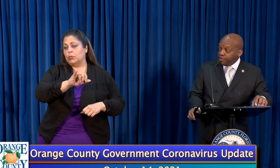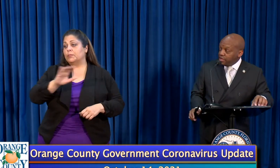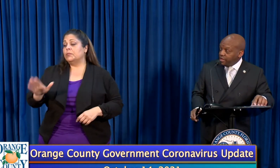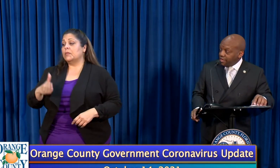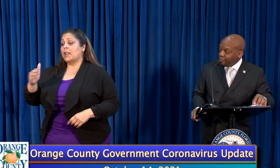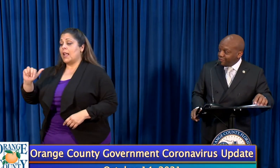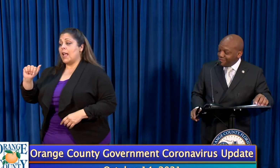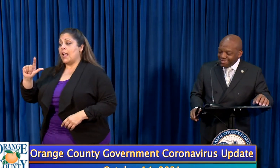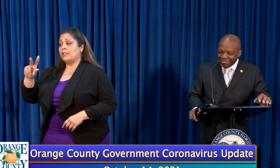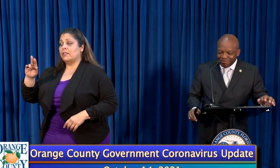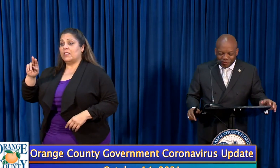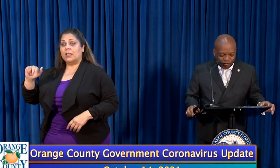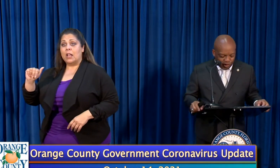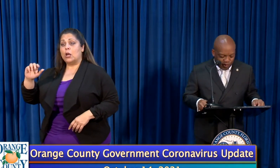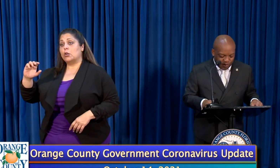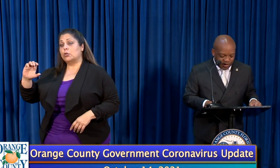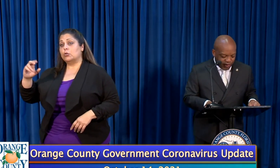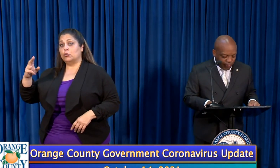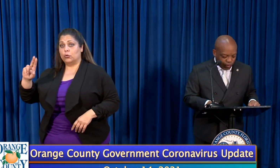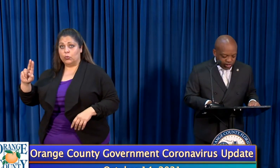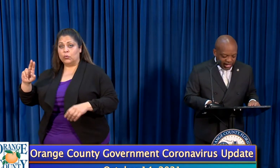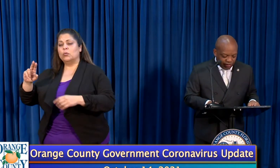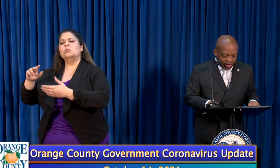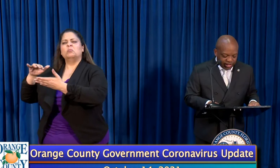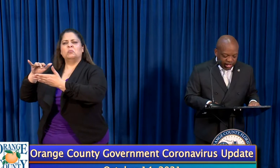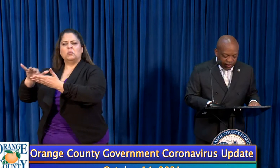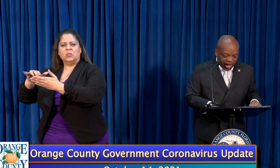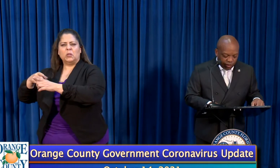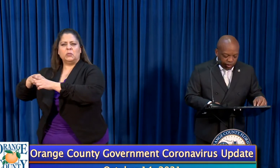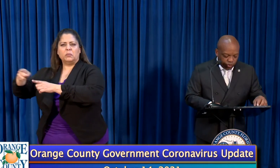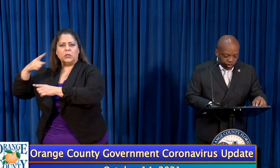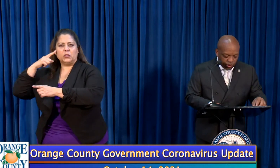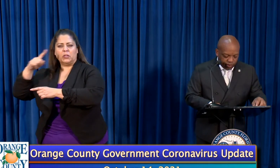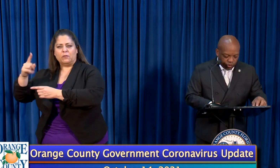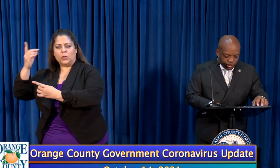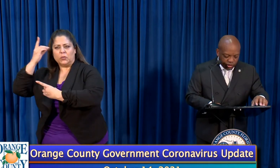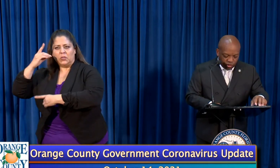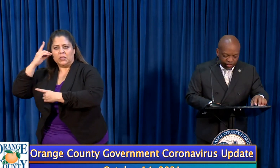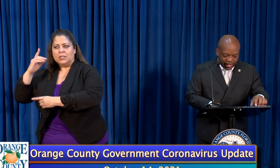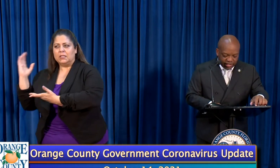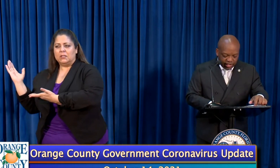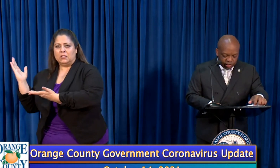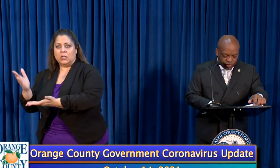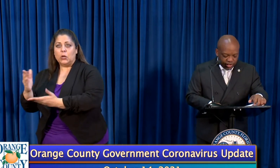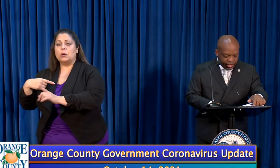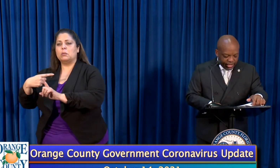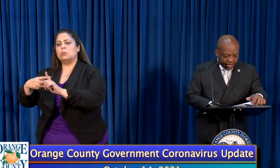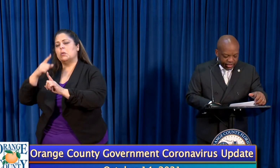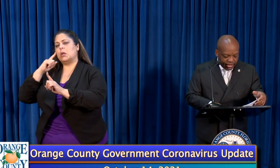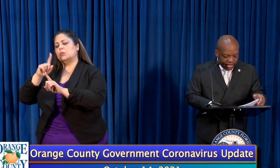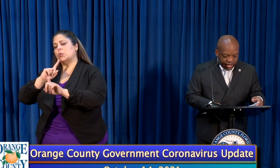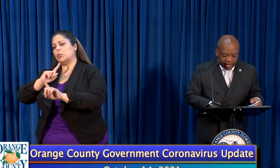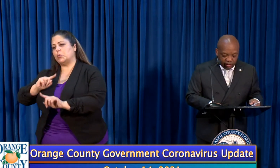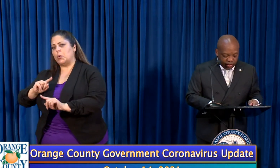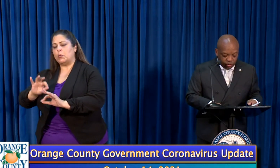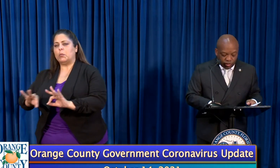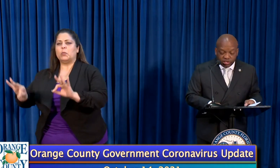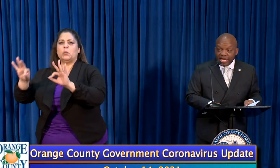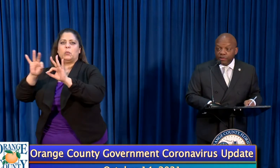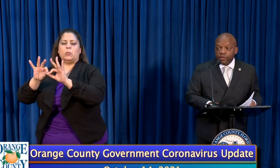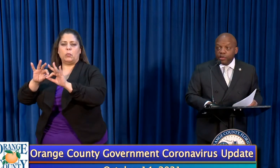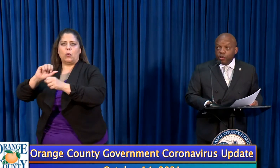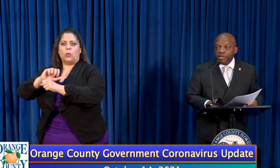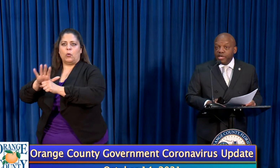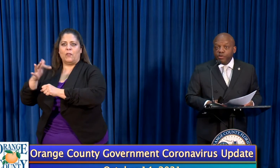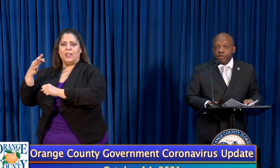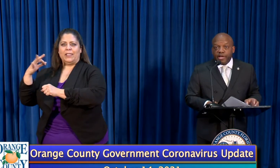Chu, epidemiologist with the Florida Department of Health in Orange County, is here and will report on important COVID-19 trending data here in Orange